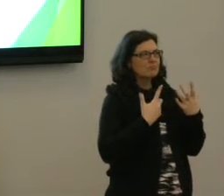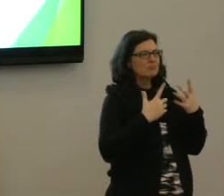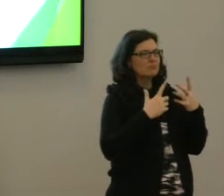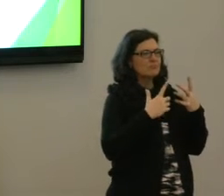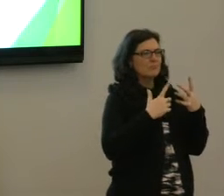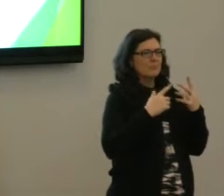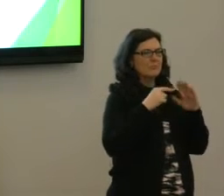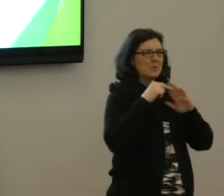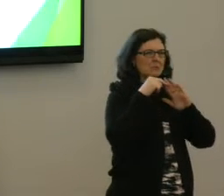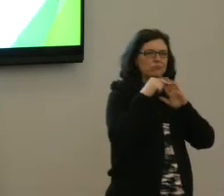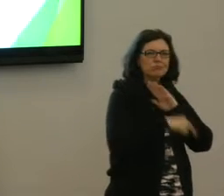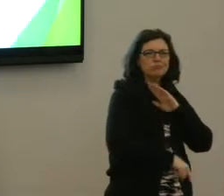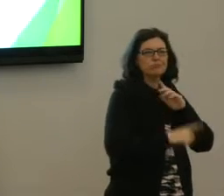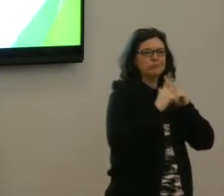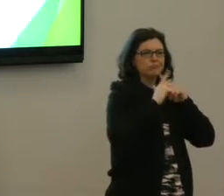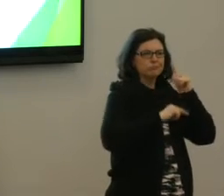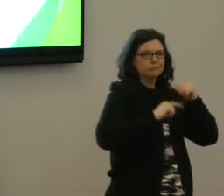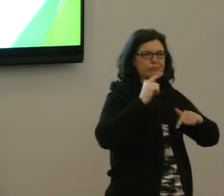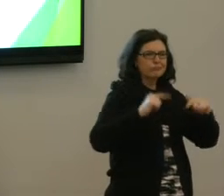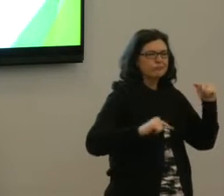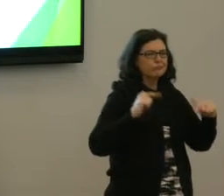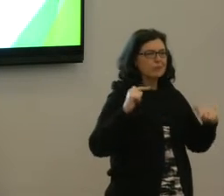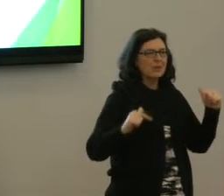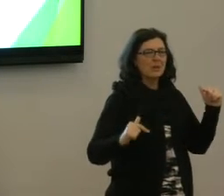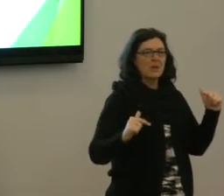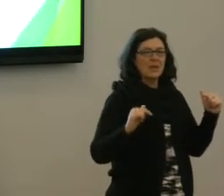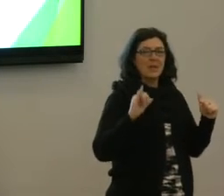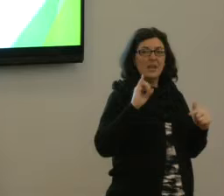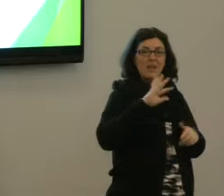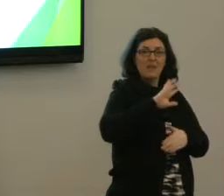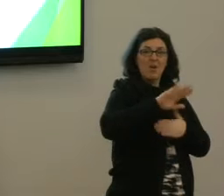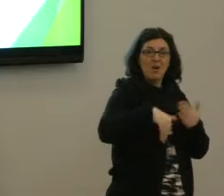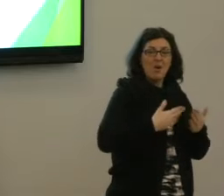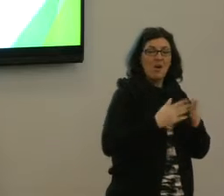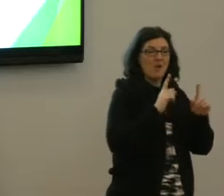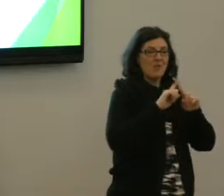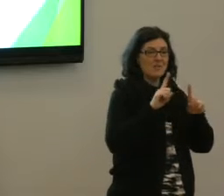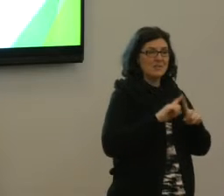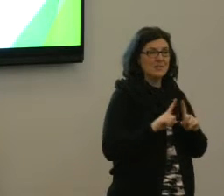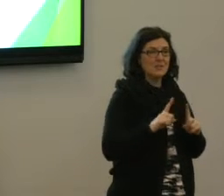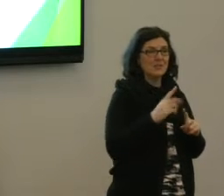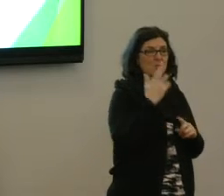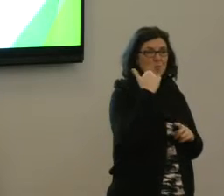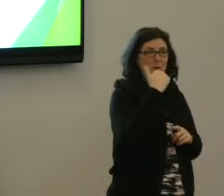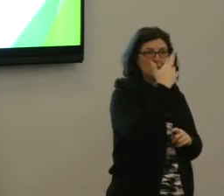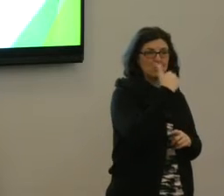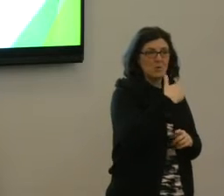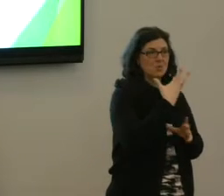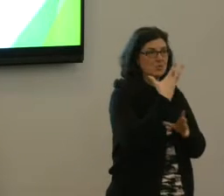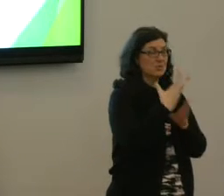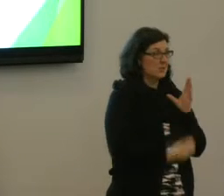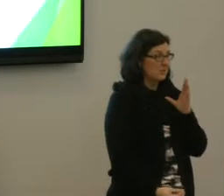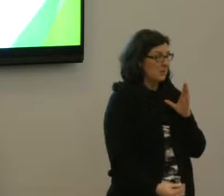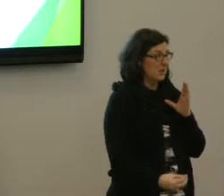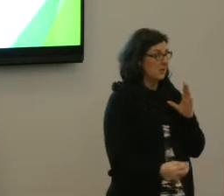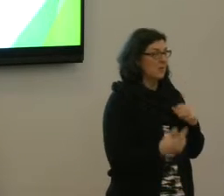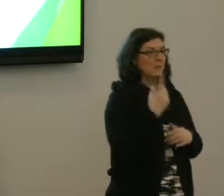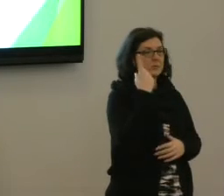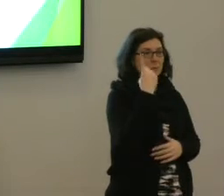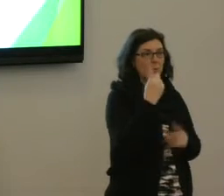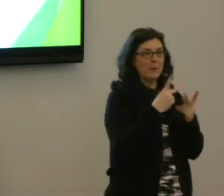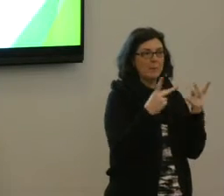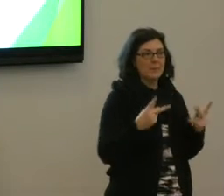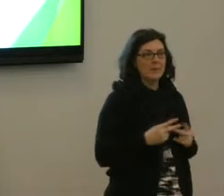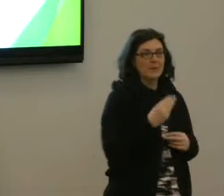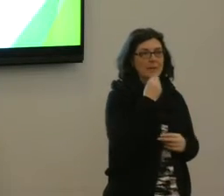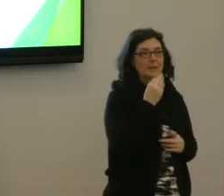the dearth of, the loss you would feel if all the different ethnic restaurants in town just disappeared. And